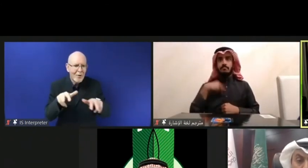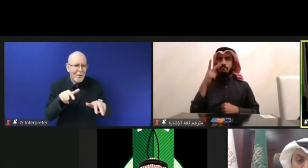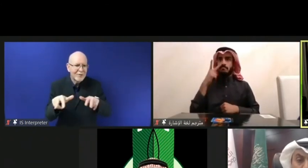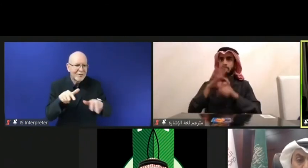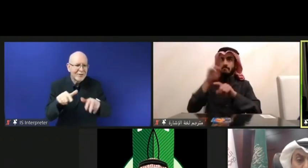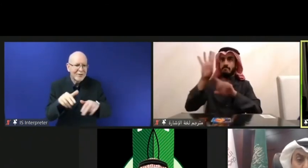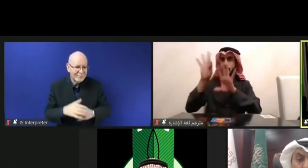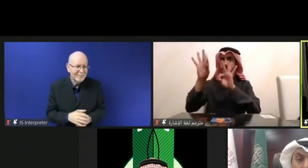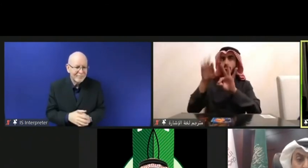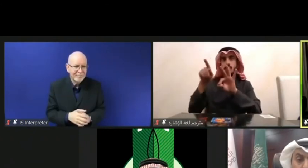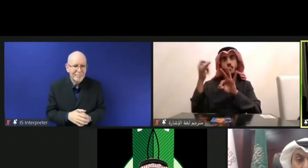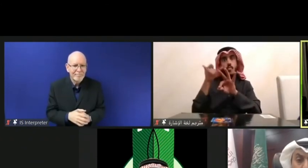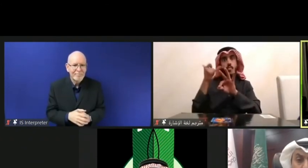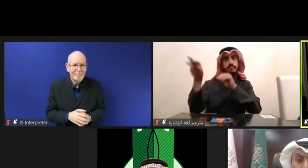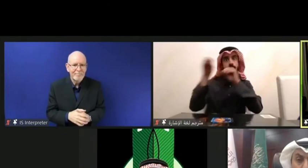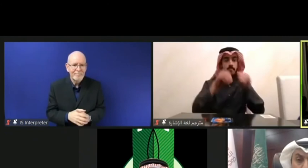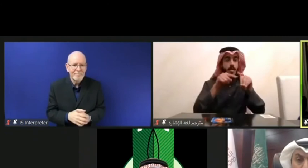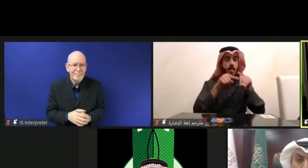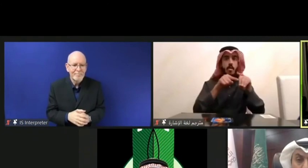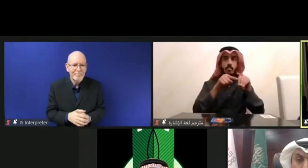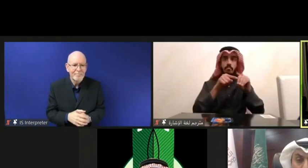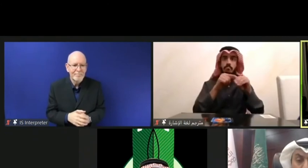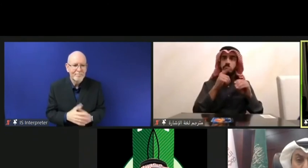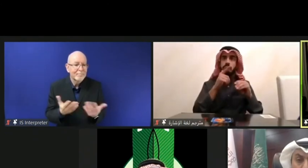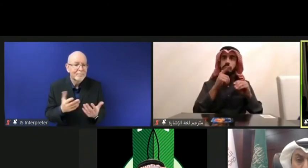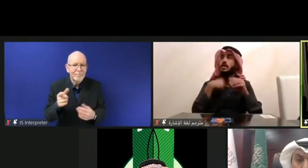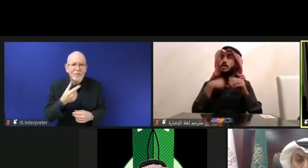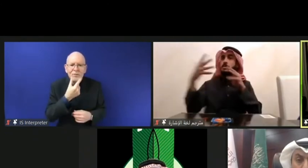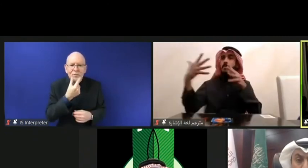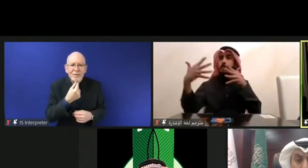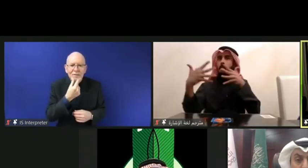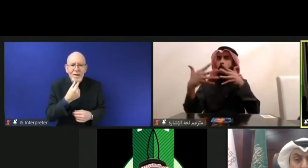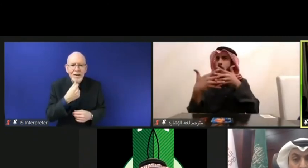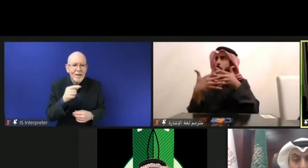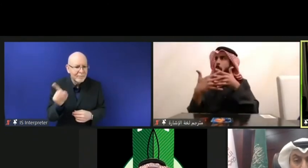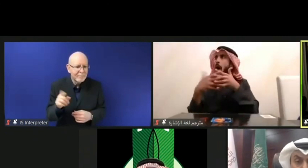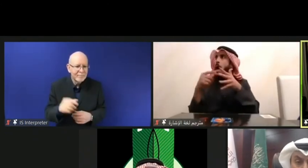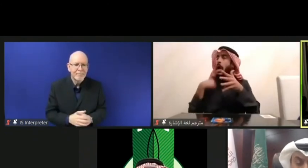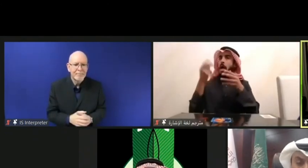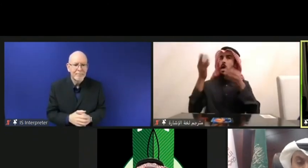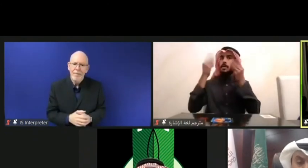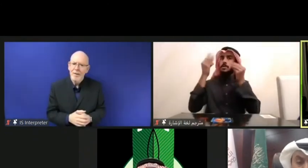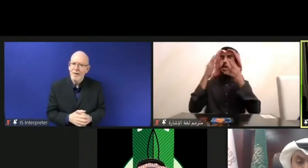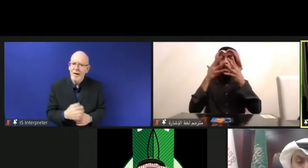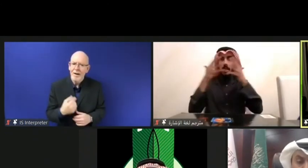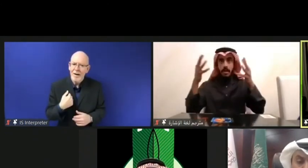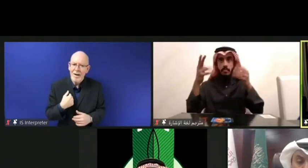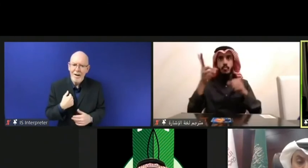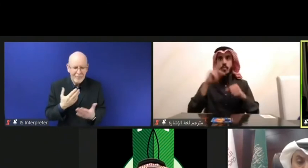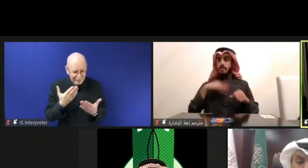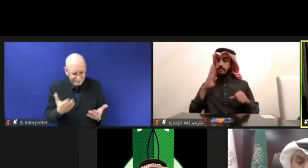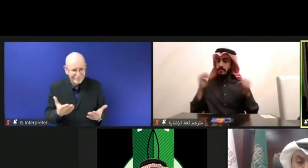that. And we learn a lot of best practices from our association with the